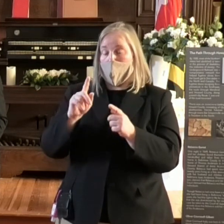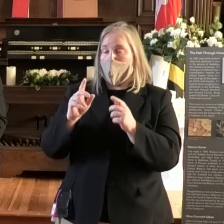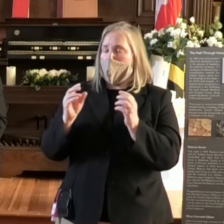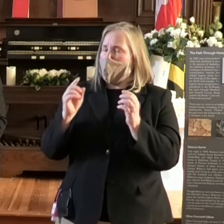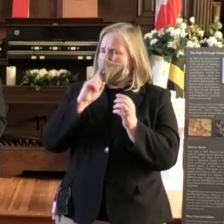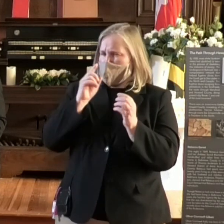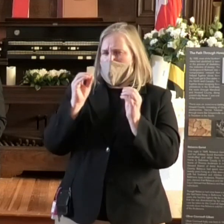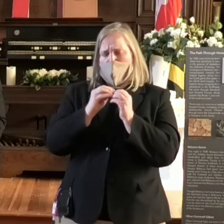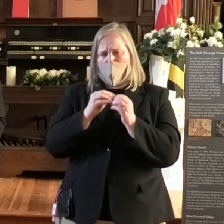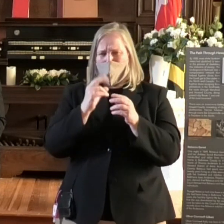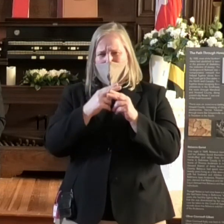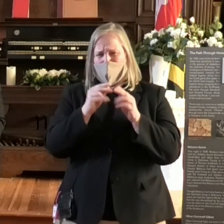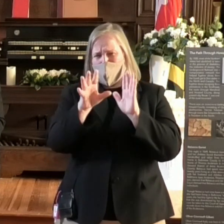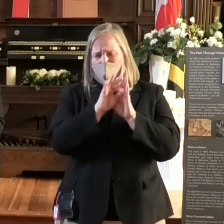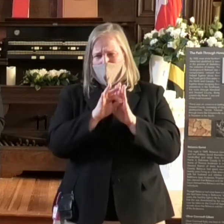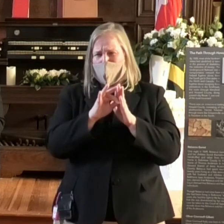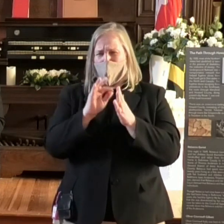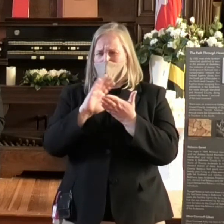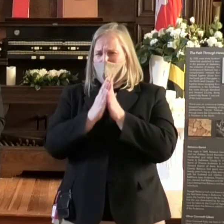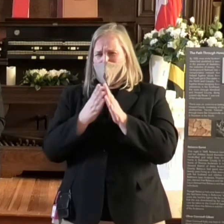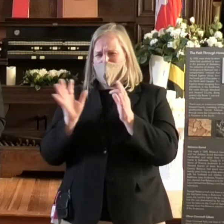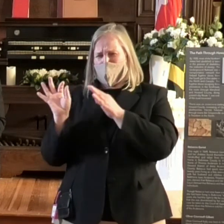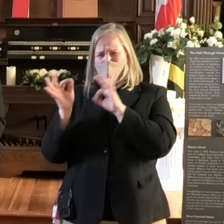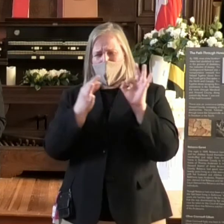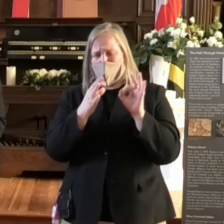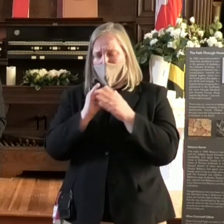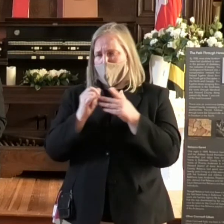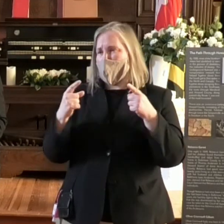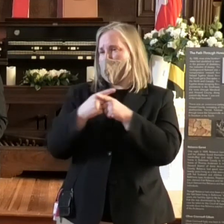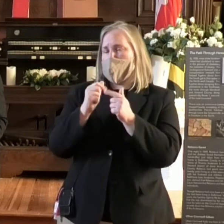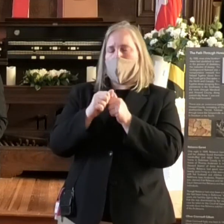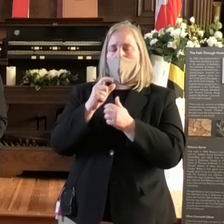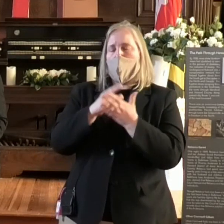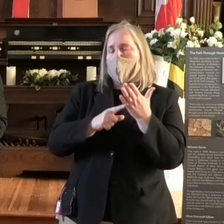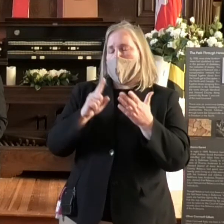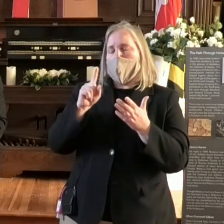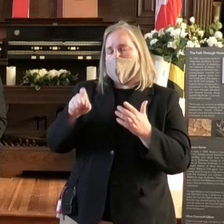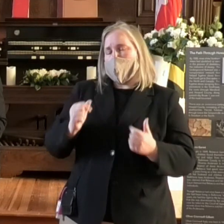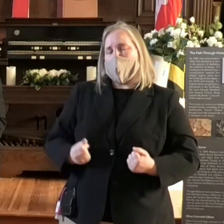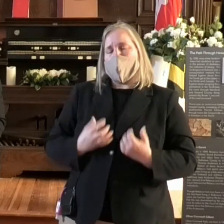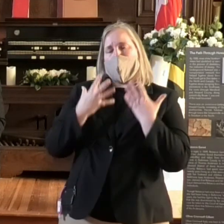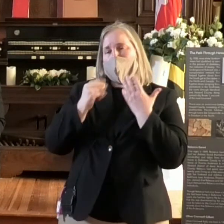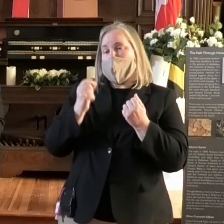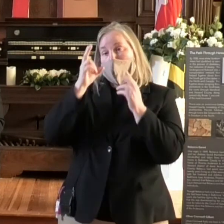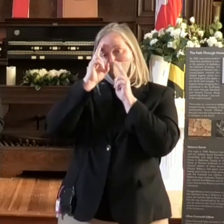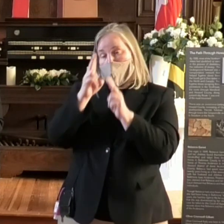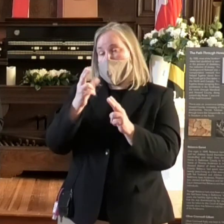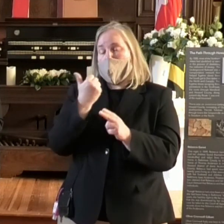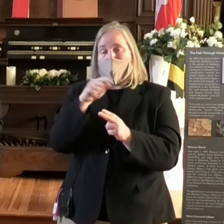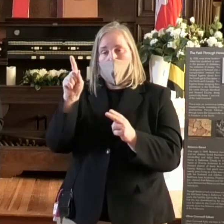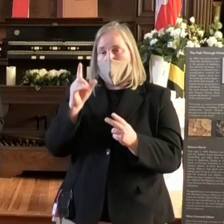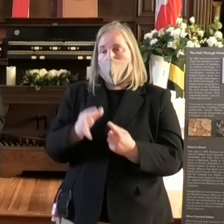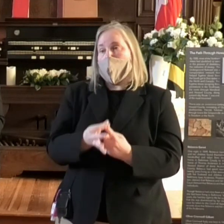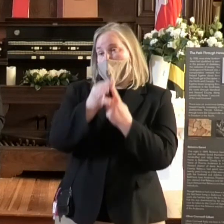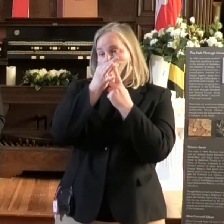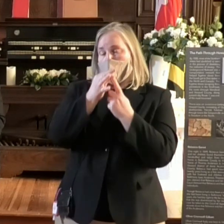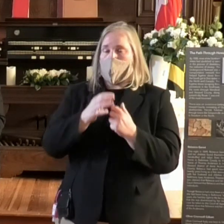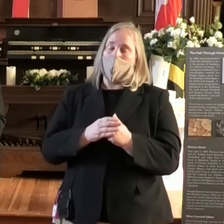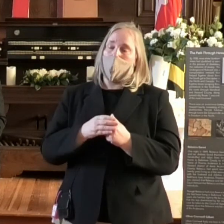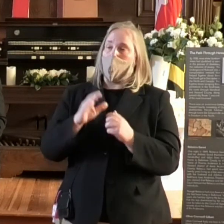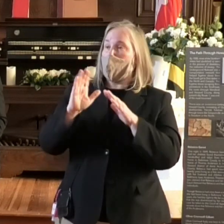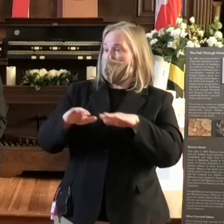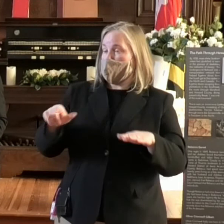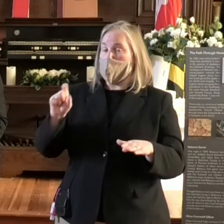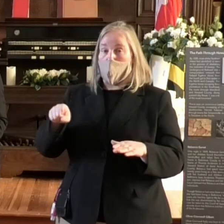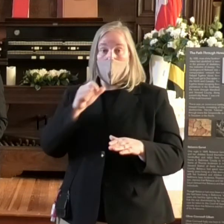selected served as distractions and conflicted with what should be the inspiration and honor of anyone of note. Children should